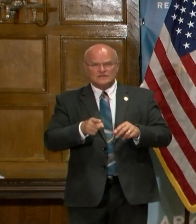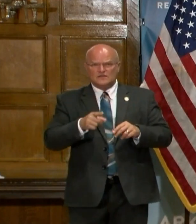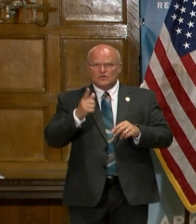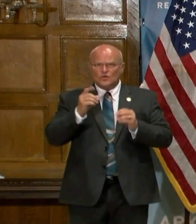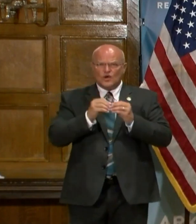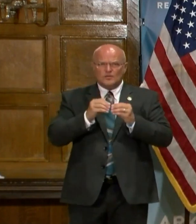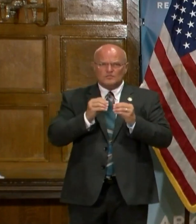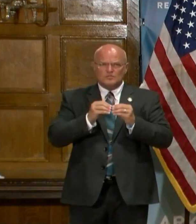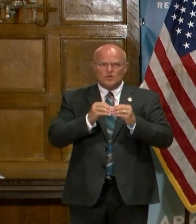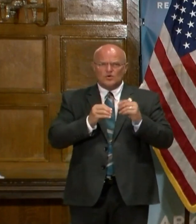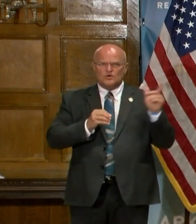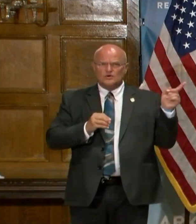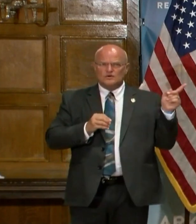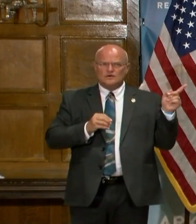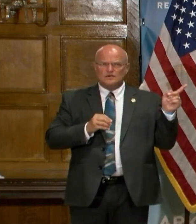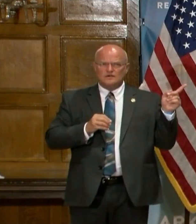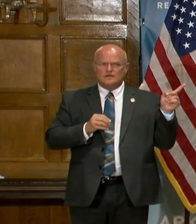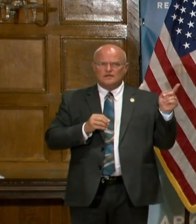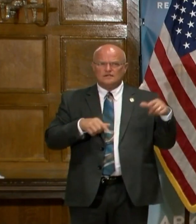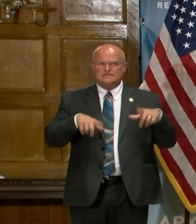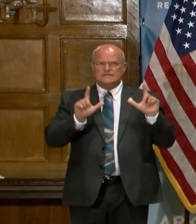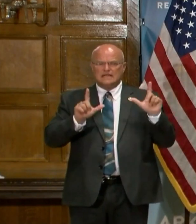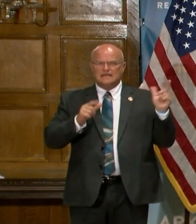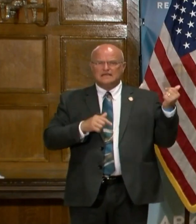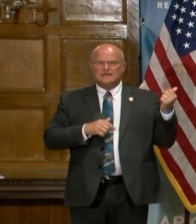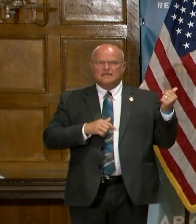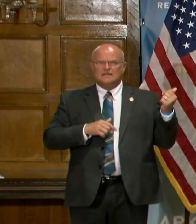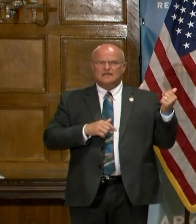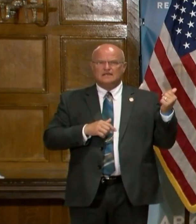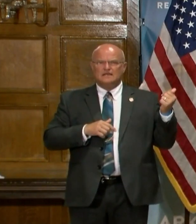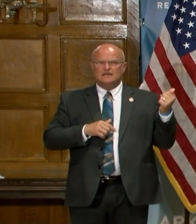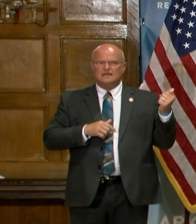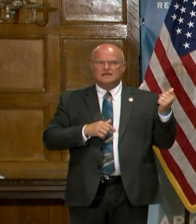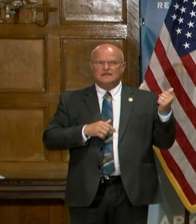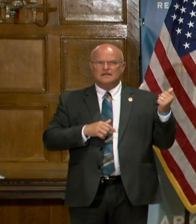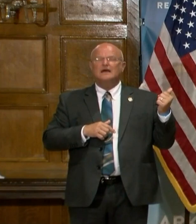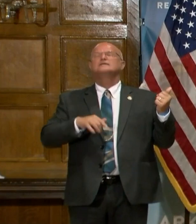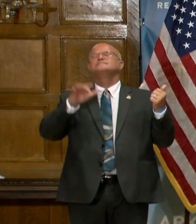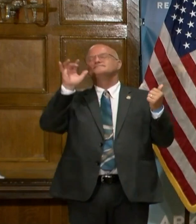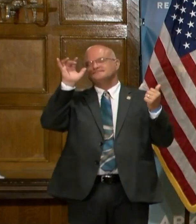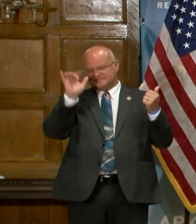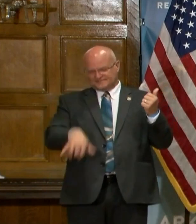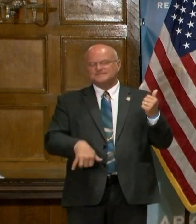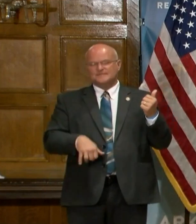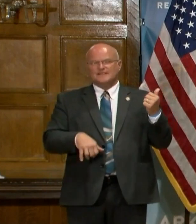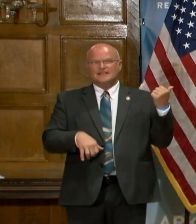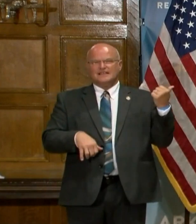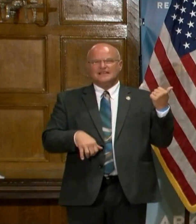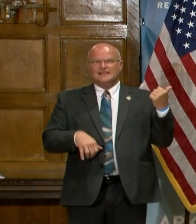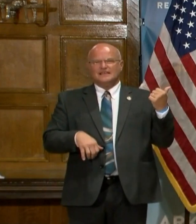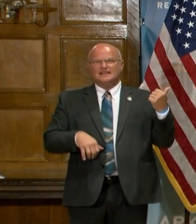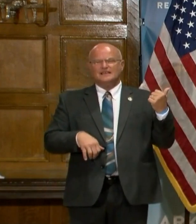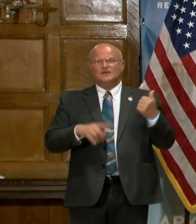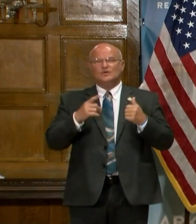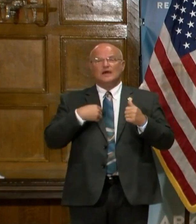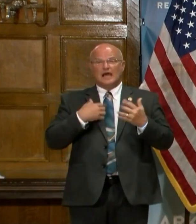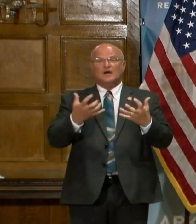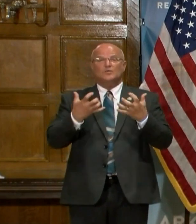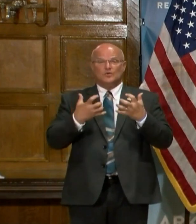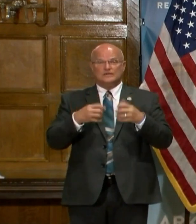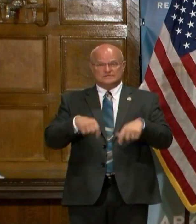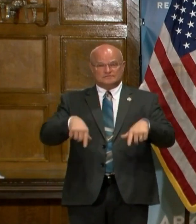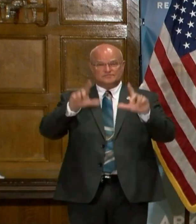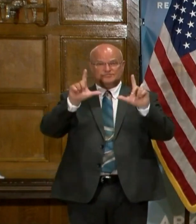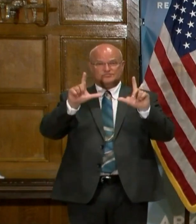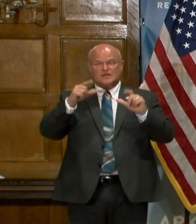was there one more? Let's see if there's another at the very end. I think, yeah, here's the one I did want to